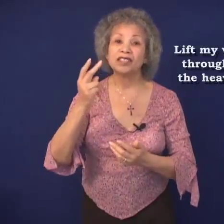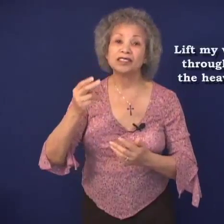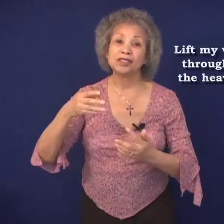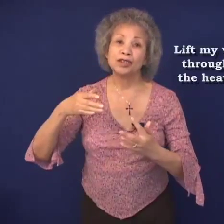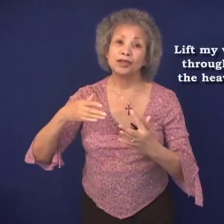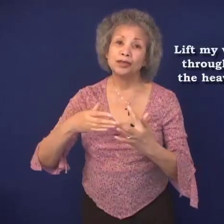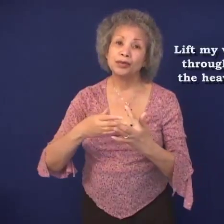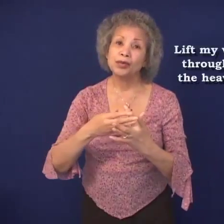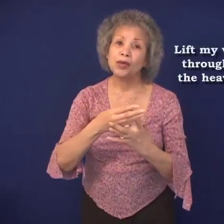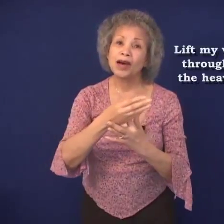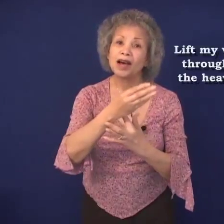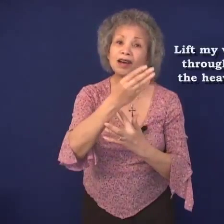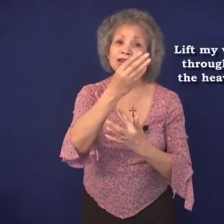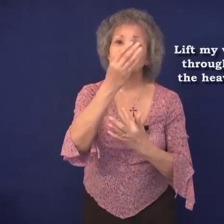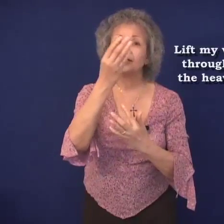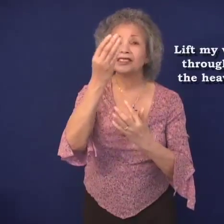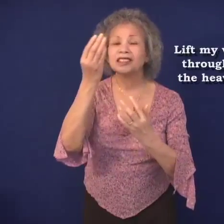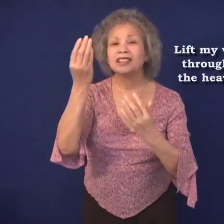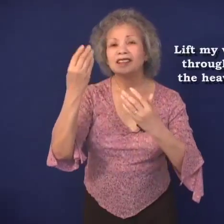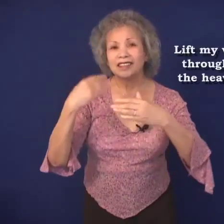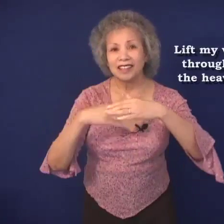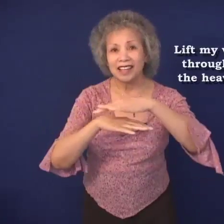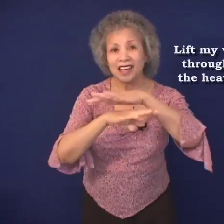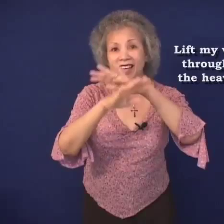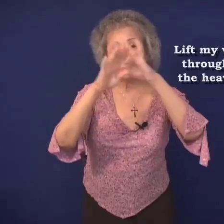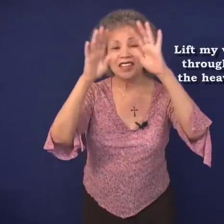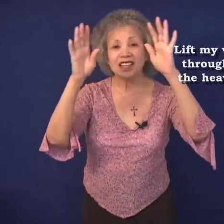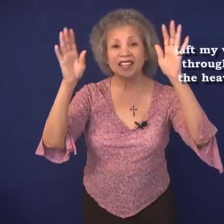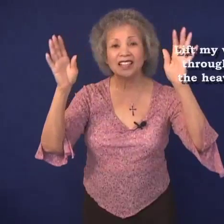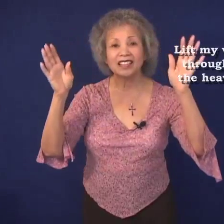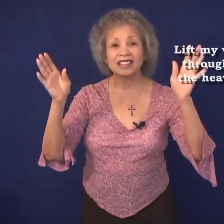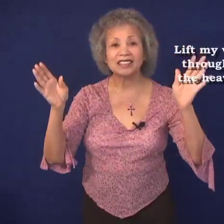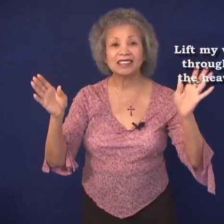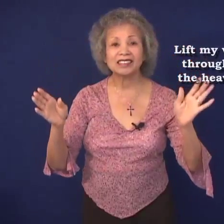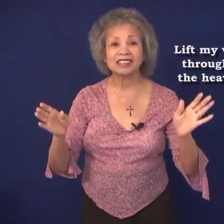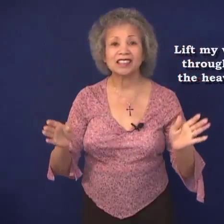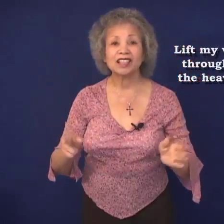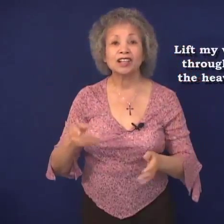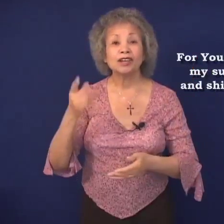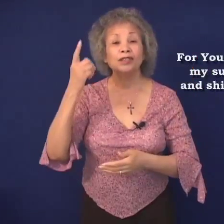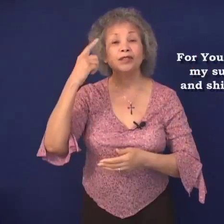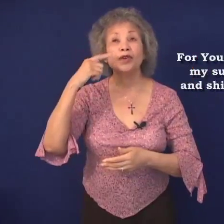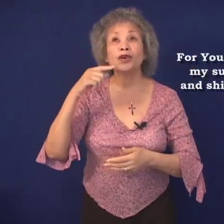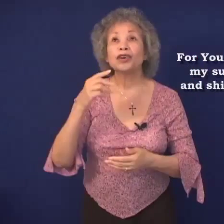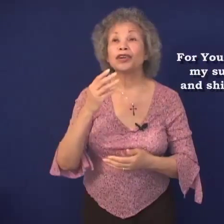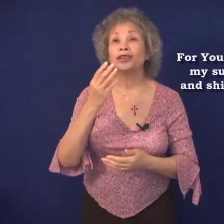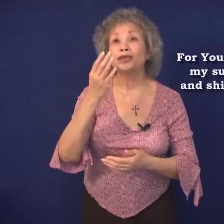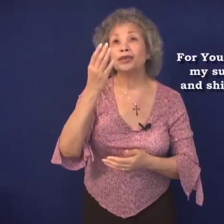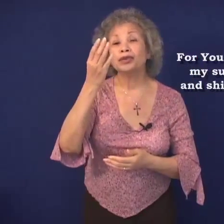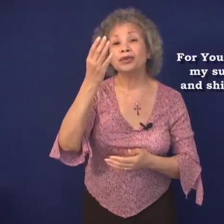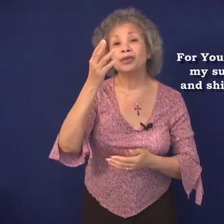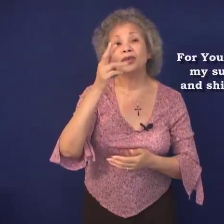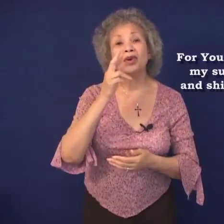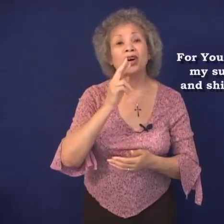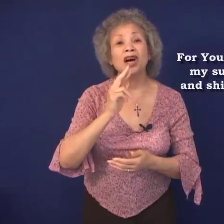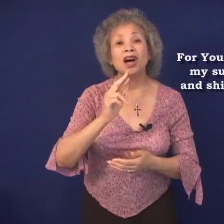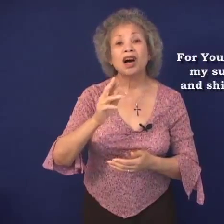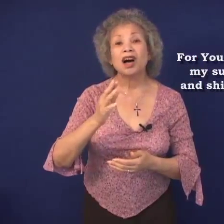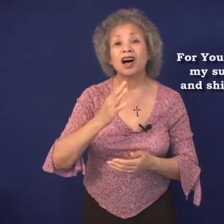voice throughout the heavens, for you